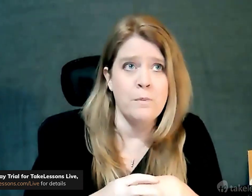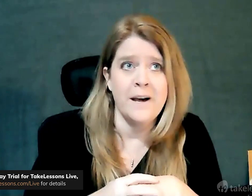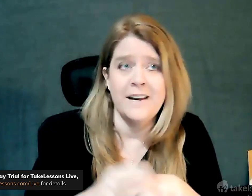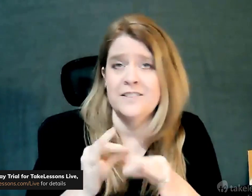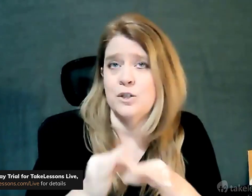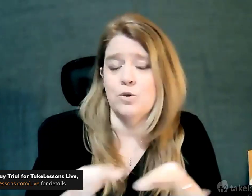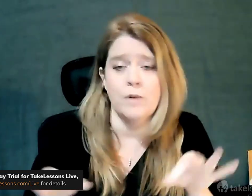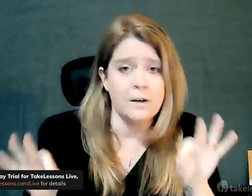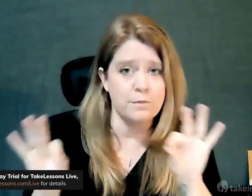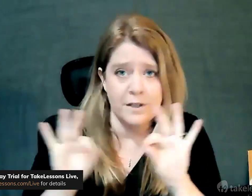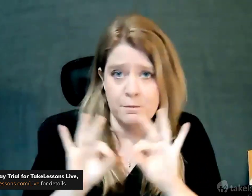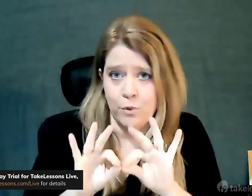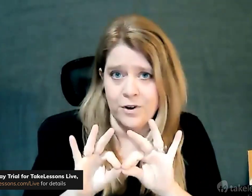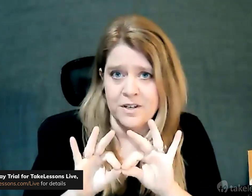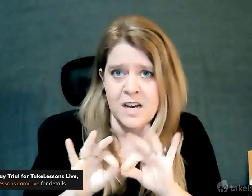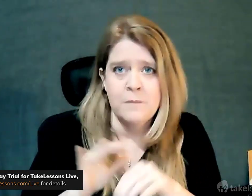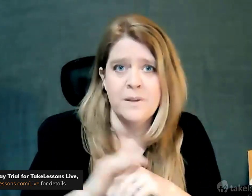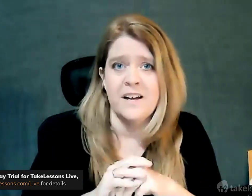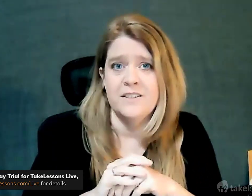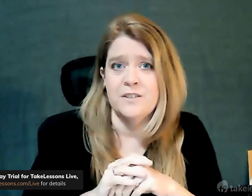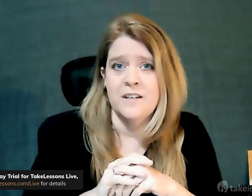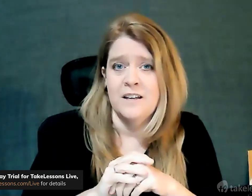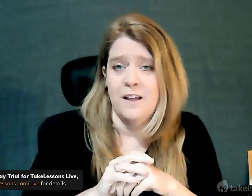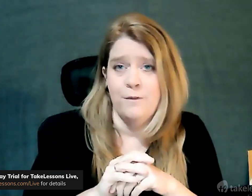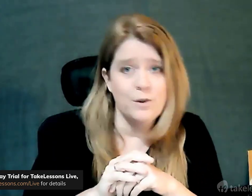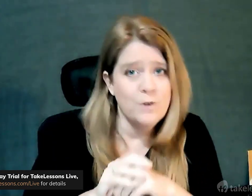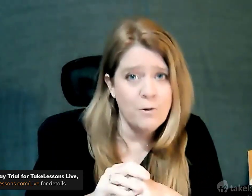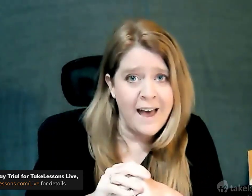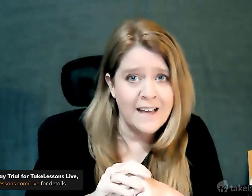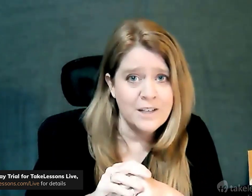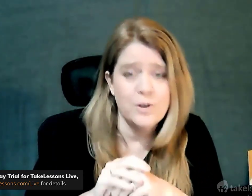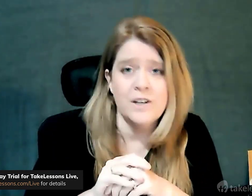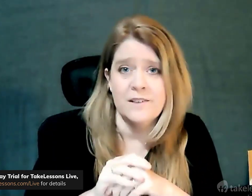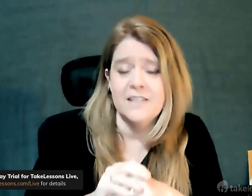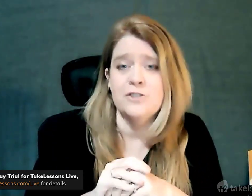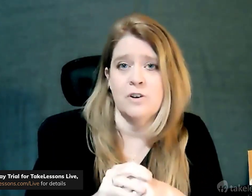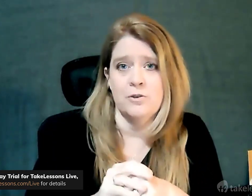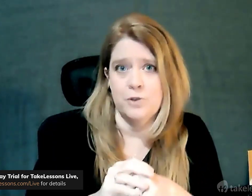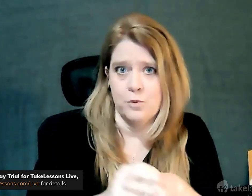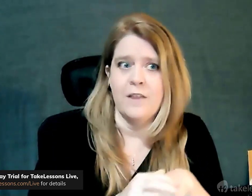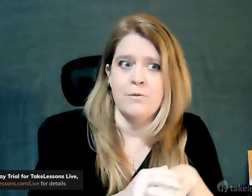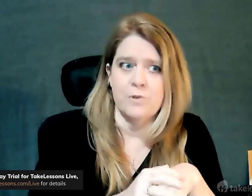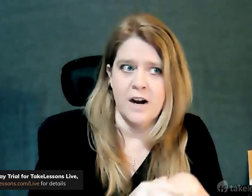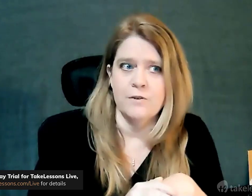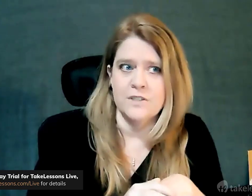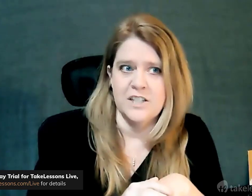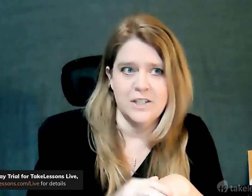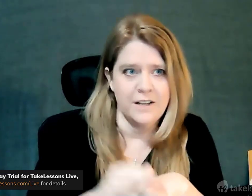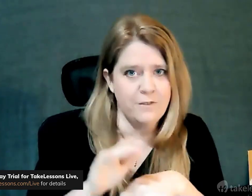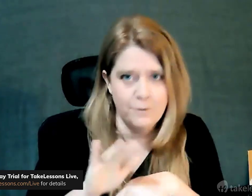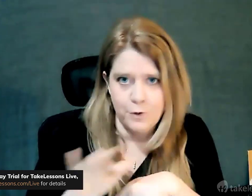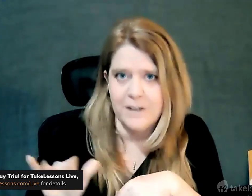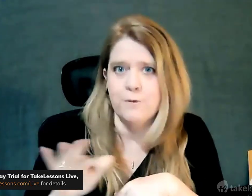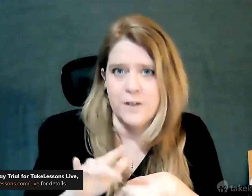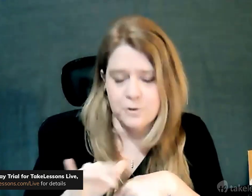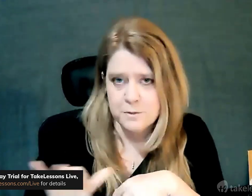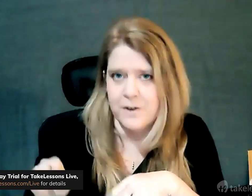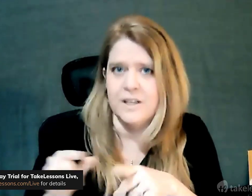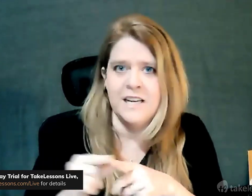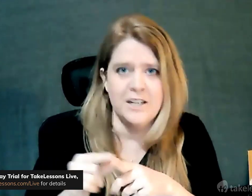is incredibly important, because if you know that, you could at least struggle your way through a conversation, even if you had to fingerspell each and